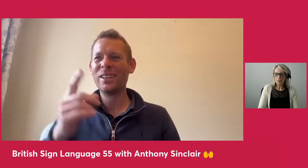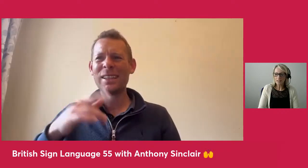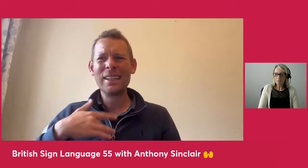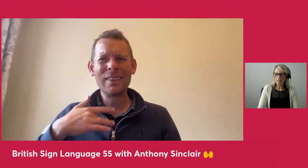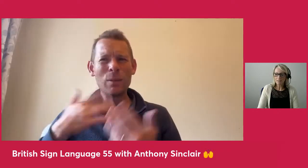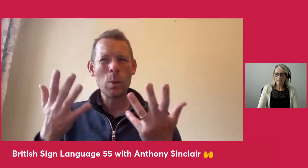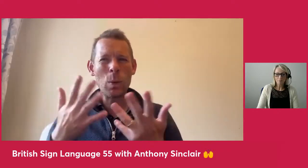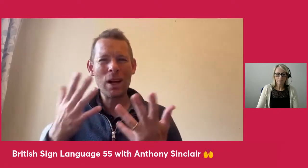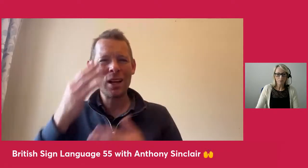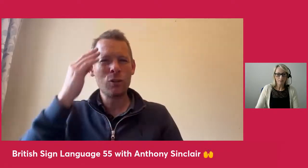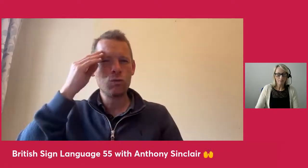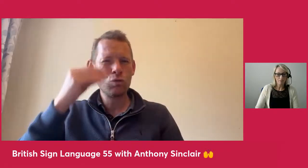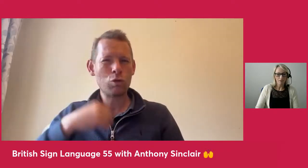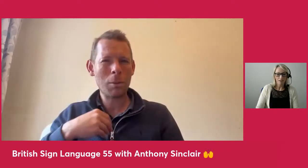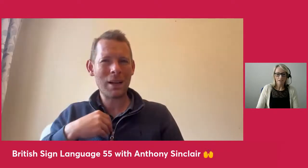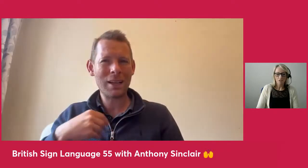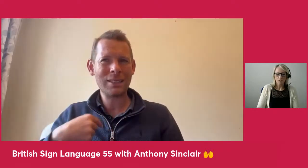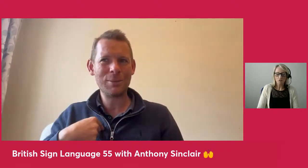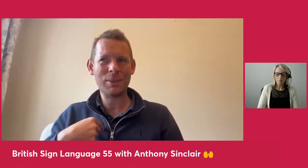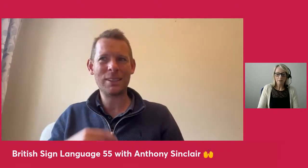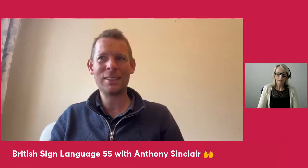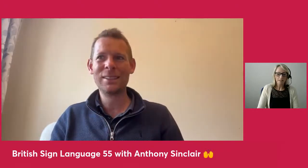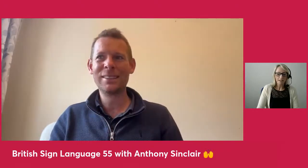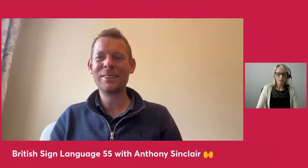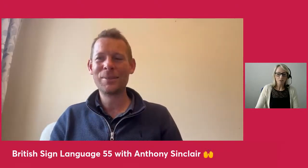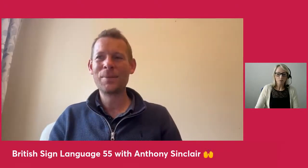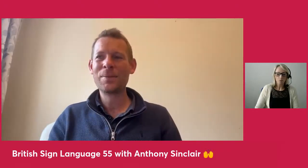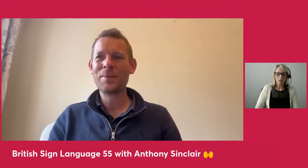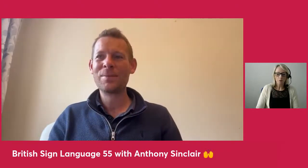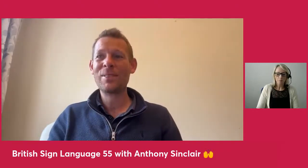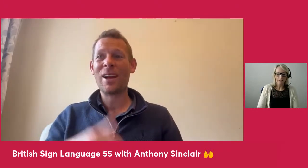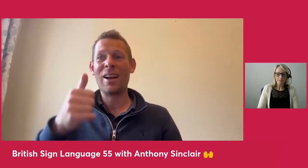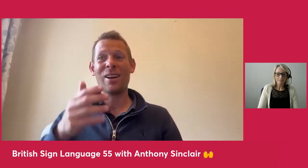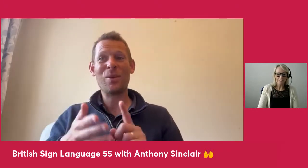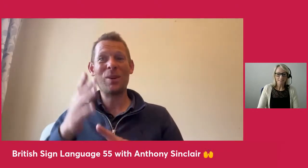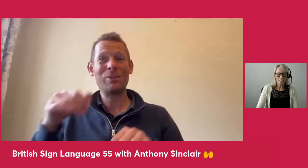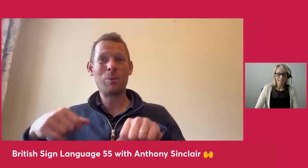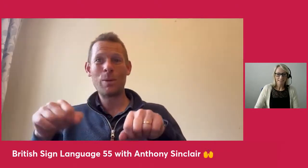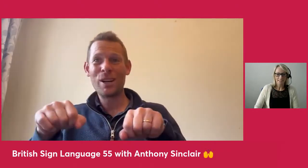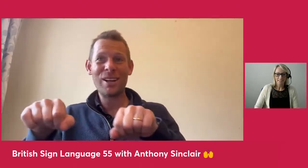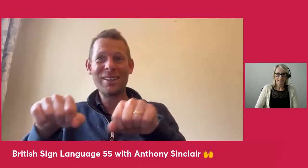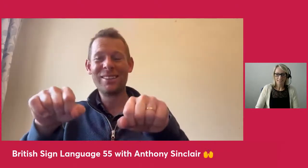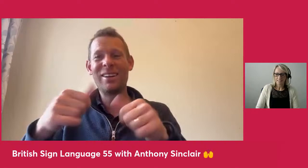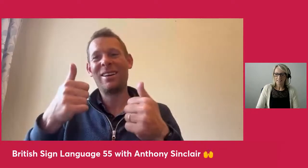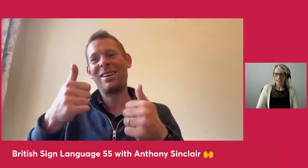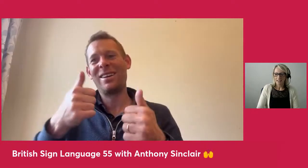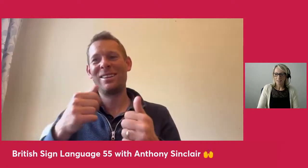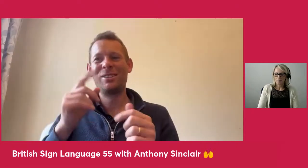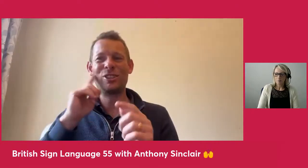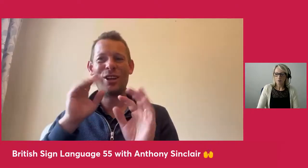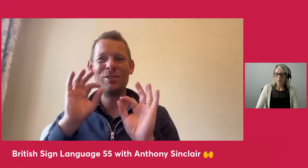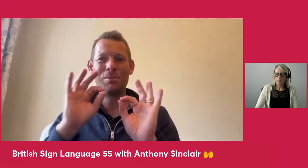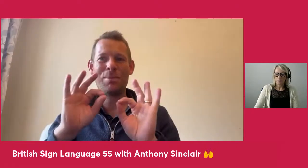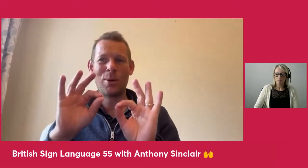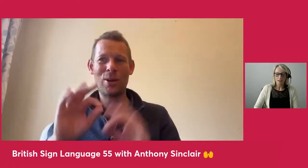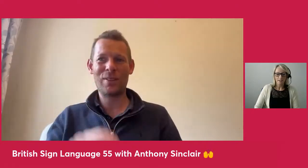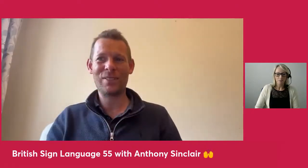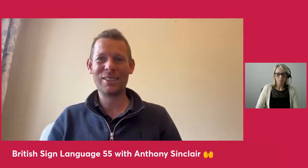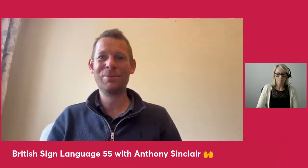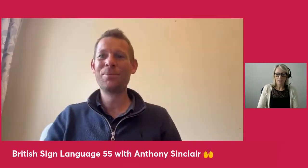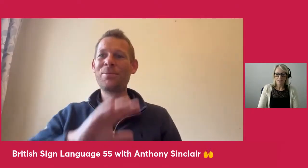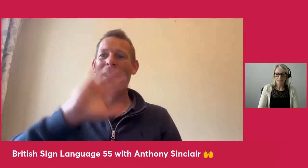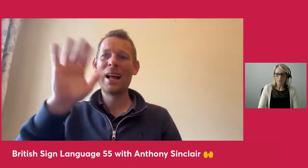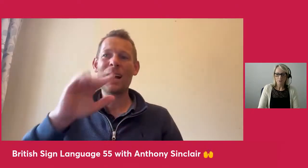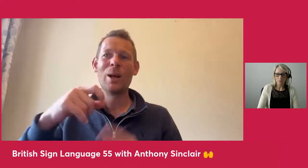And you're having lovely weather. Just remind me again, Joan, where you're based. And you've been out already